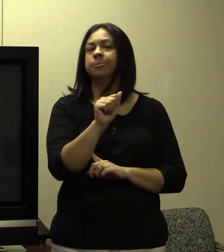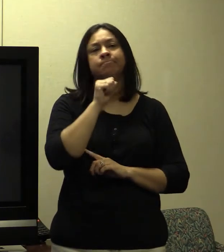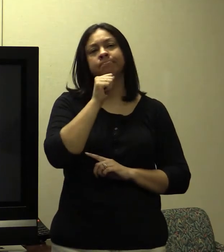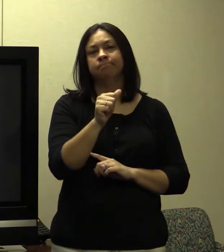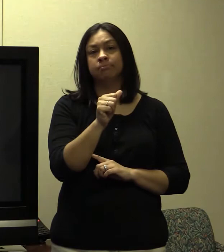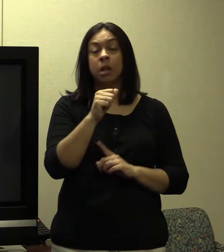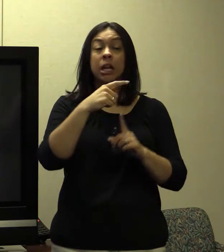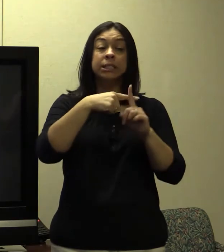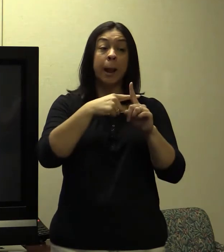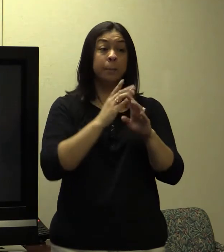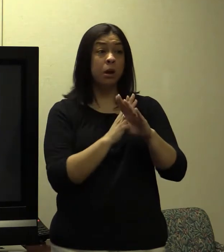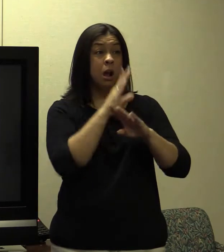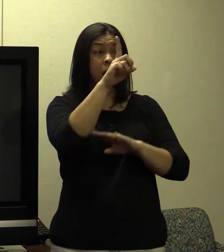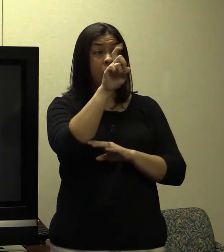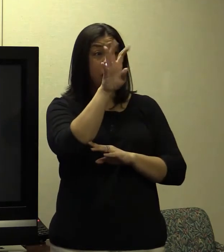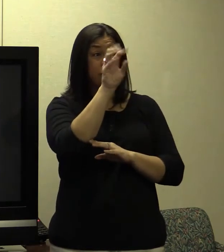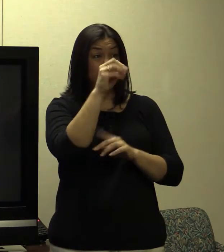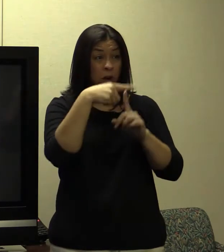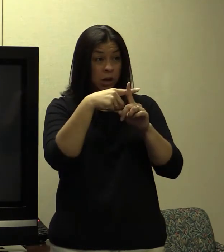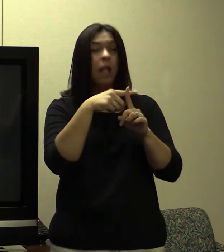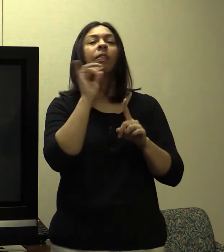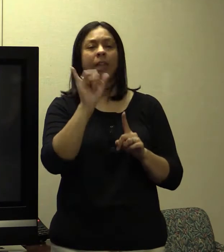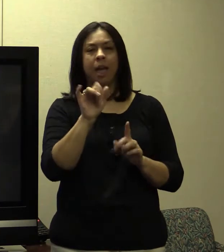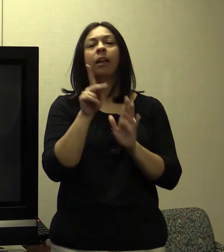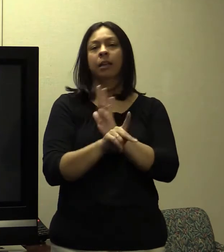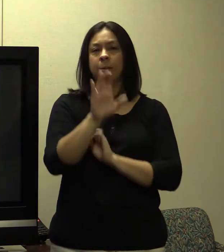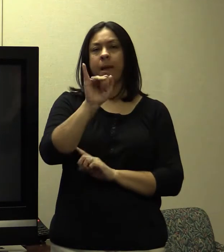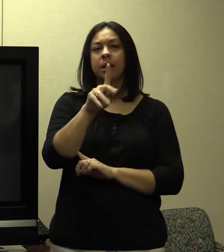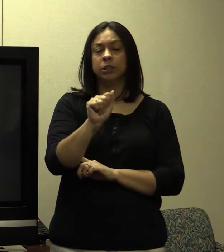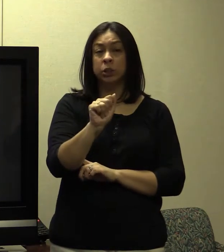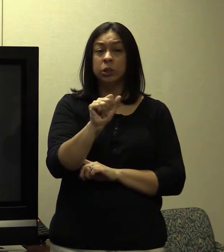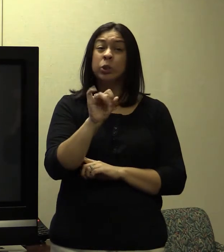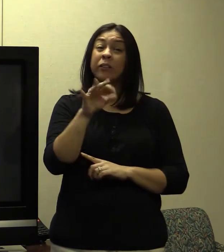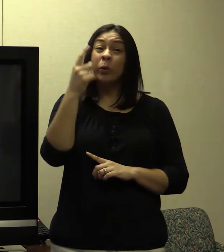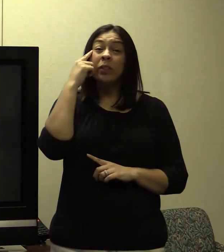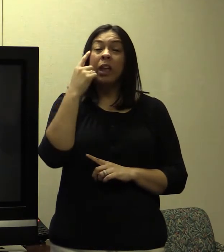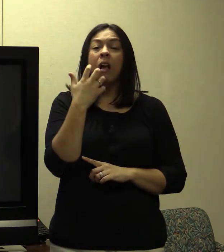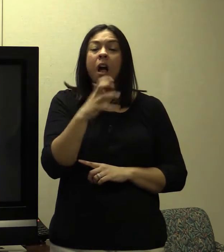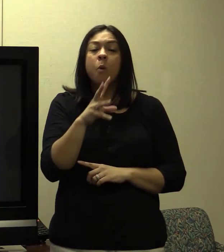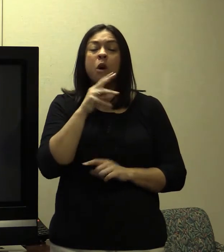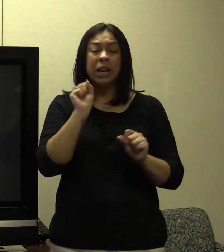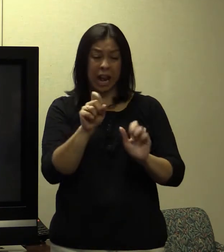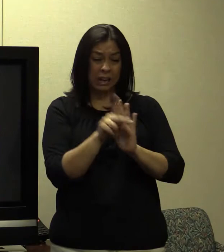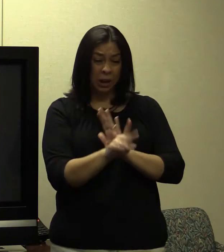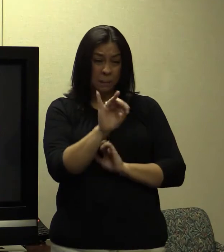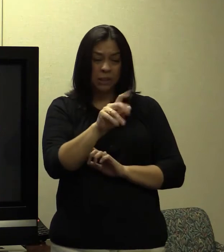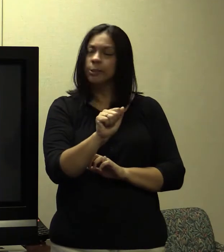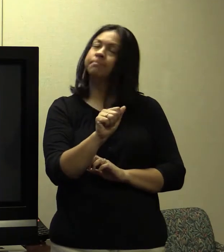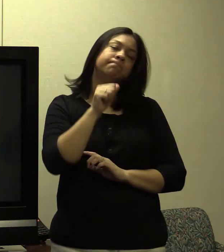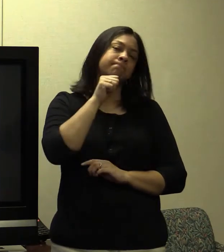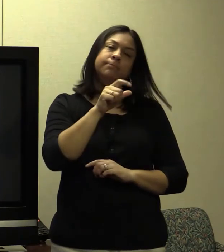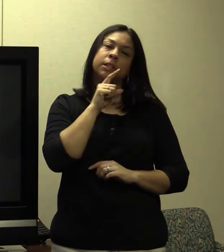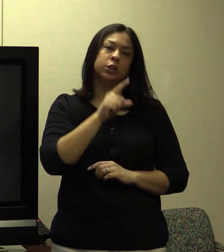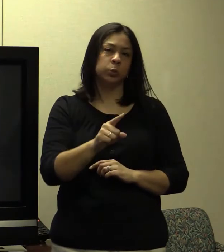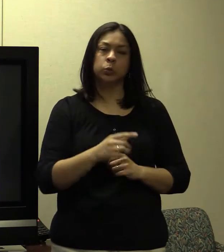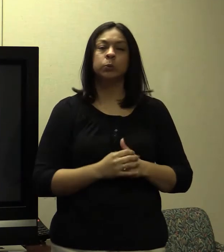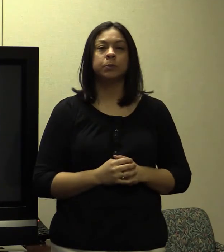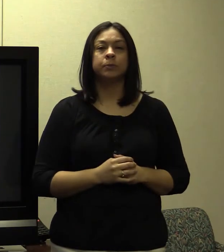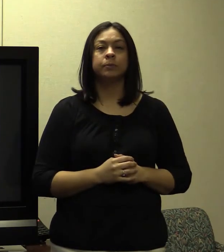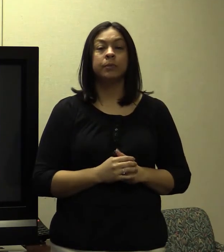140 degrees can kill them. So if you think that just heating water can kill them, that is not true. And bacteria